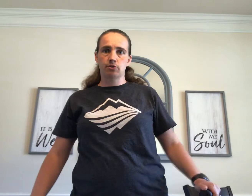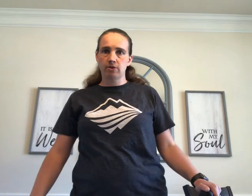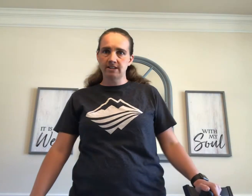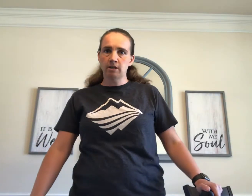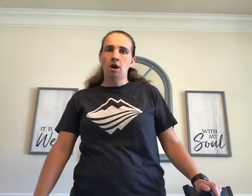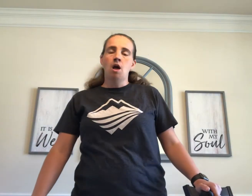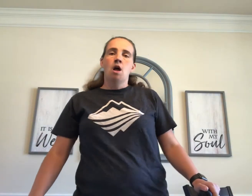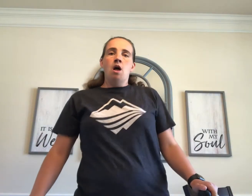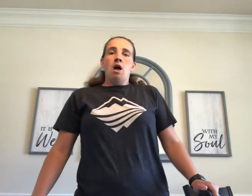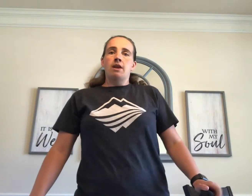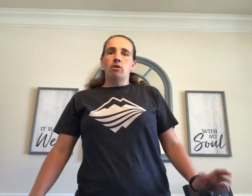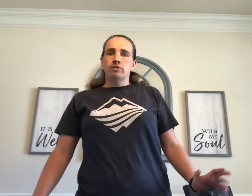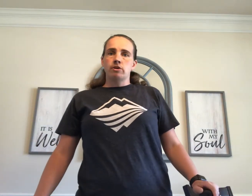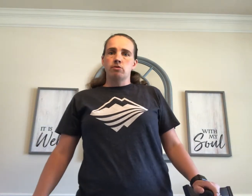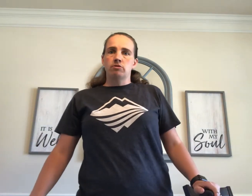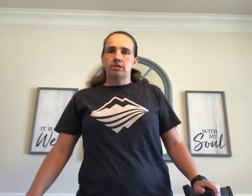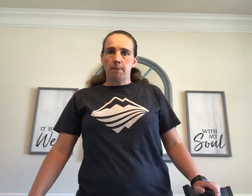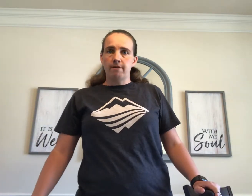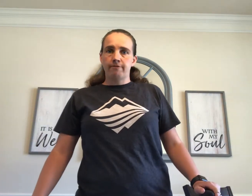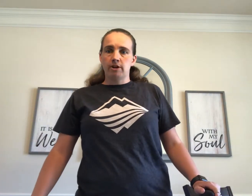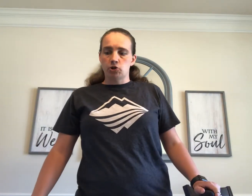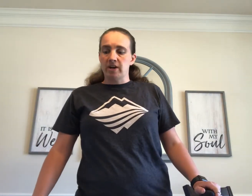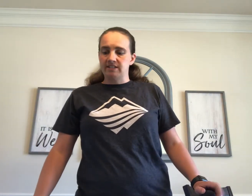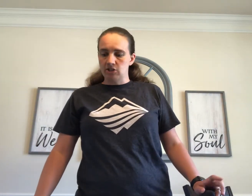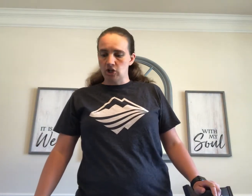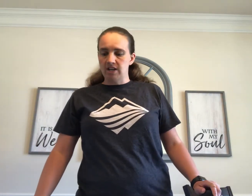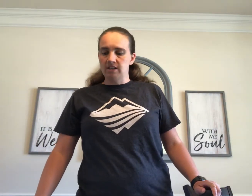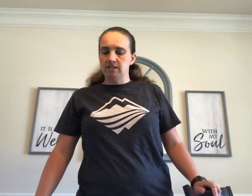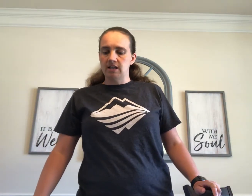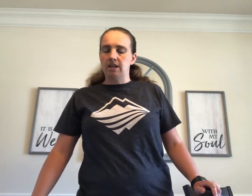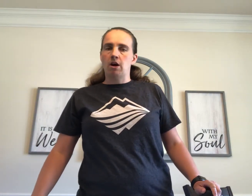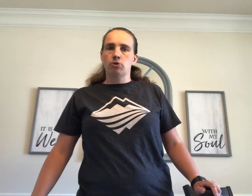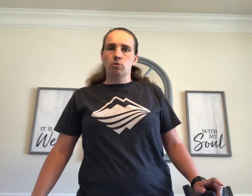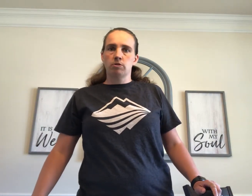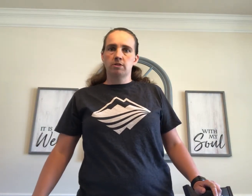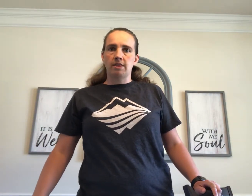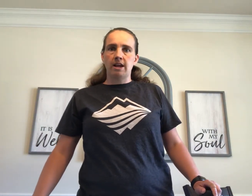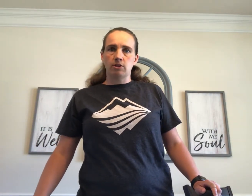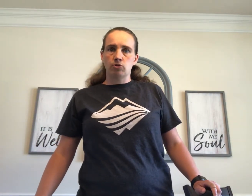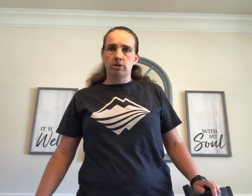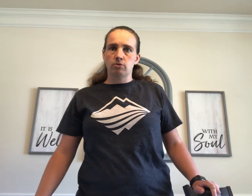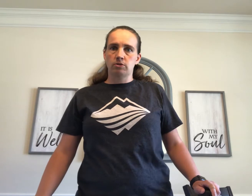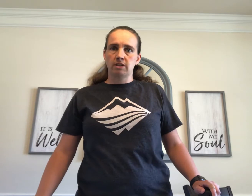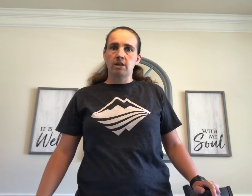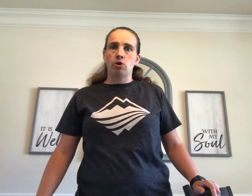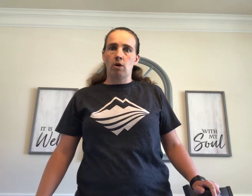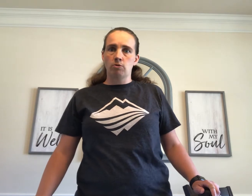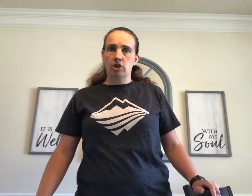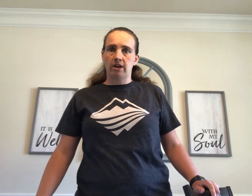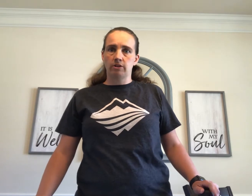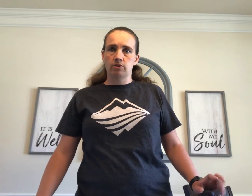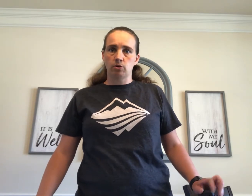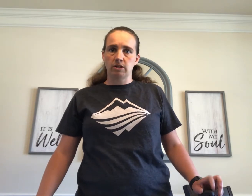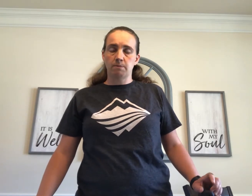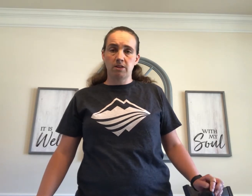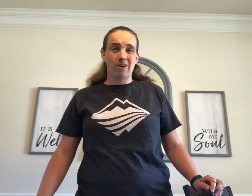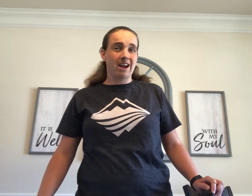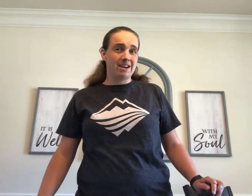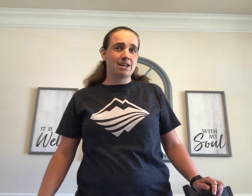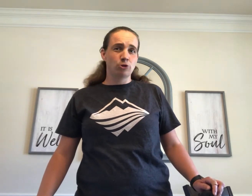stories, and also use some of the transitions and other words that they introduce in your own childhood stories. By the way, I need your